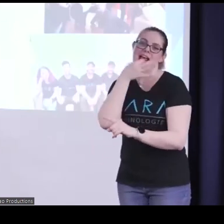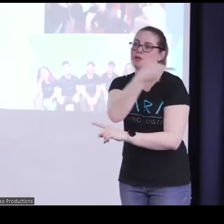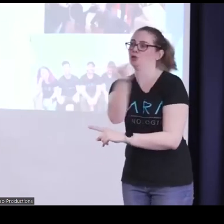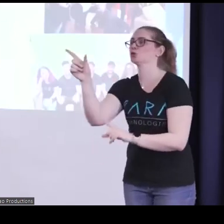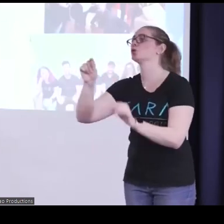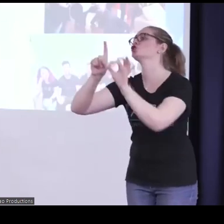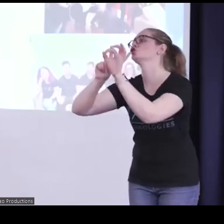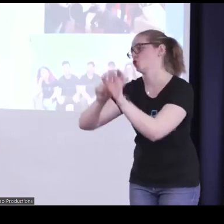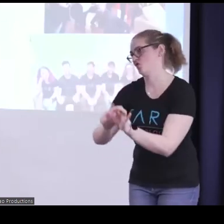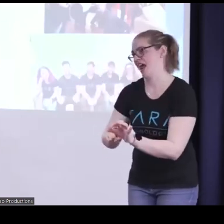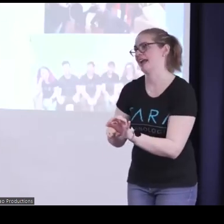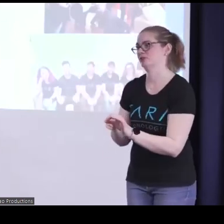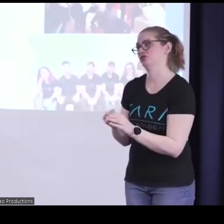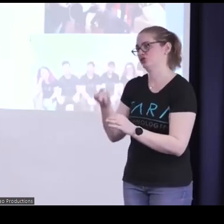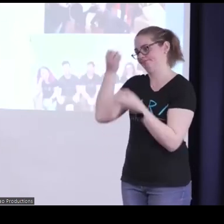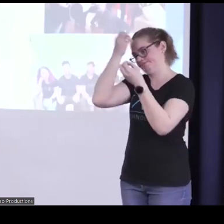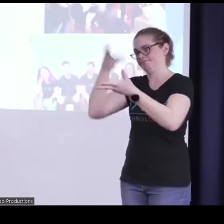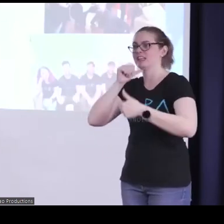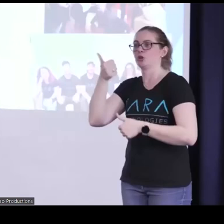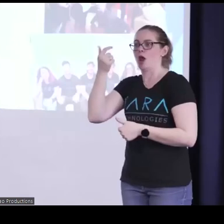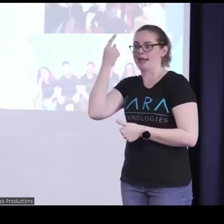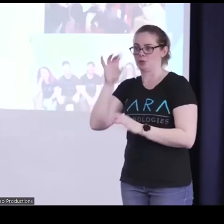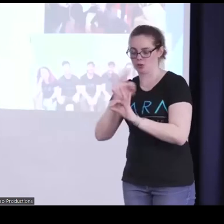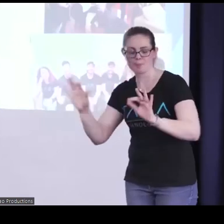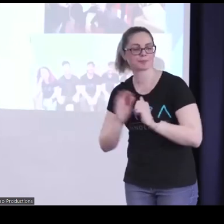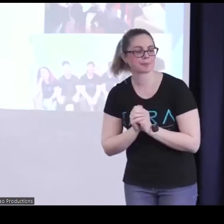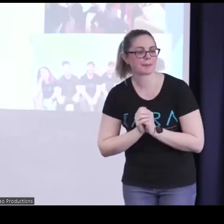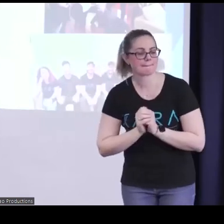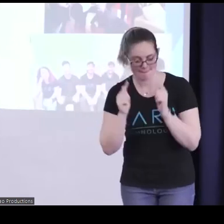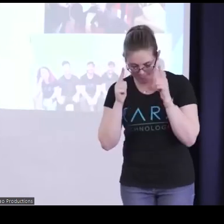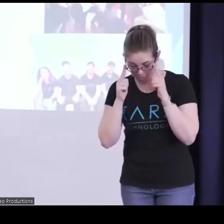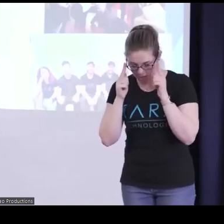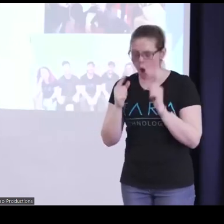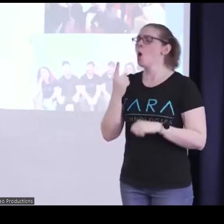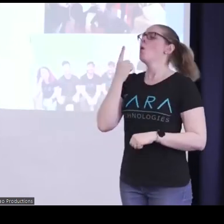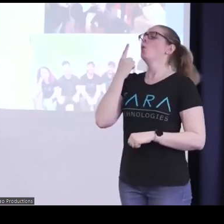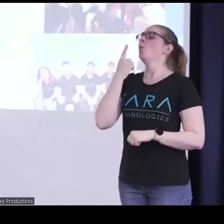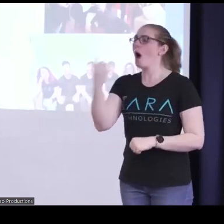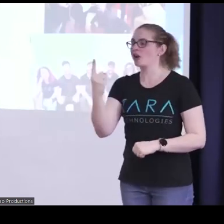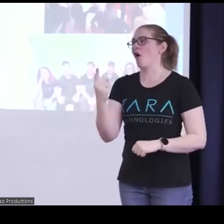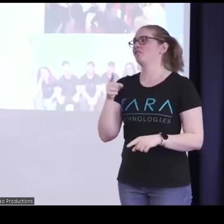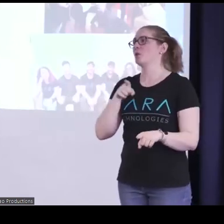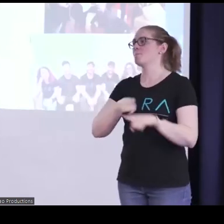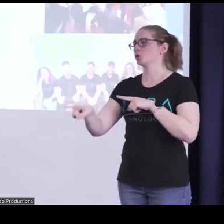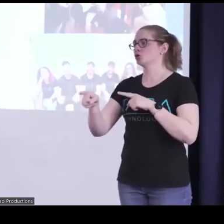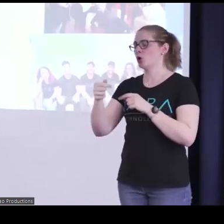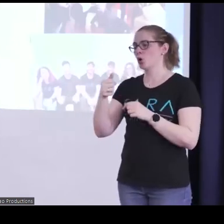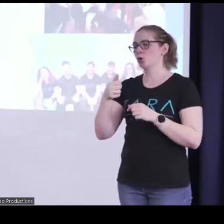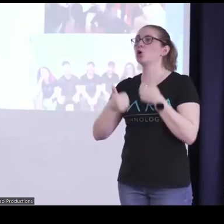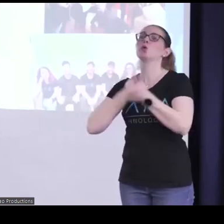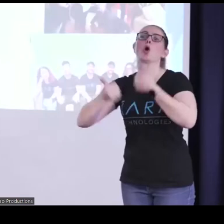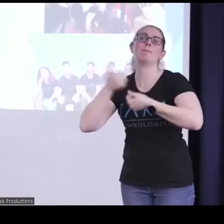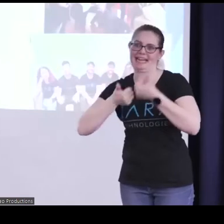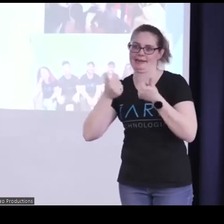So I've got a few more things to share with you all before I get you to answer the survey that we've prepared.